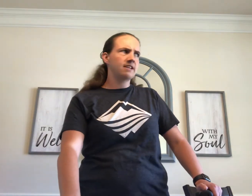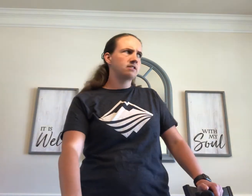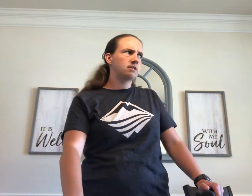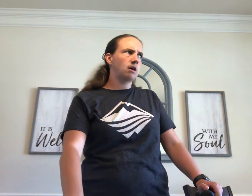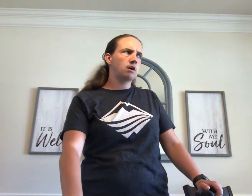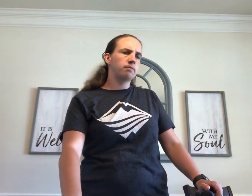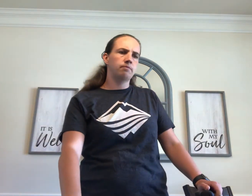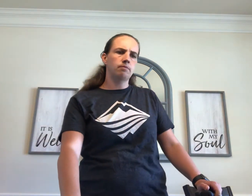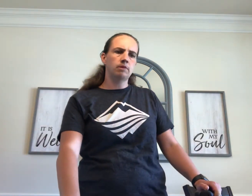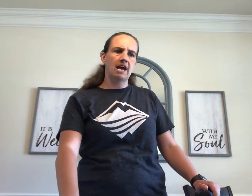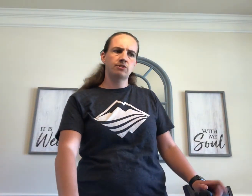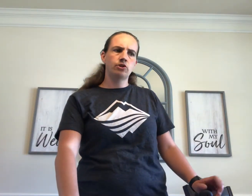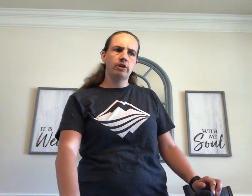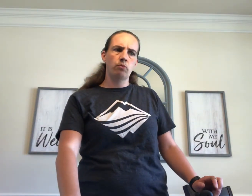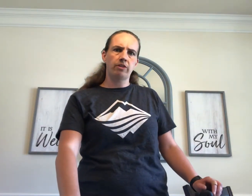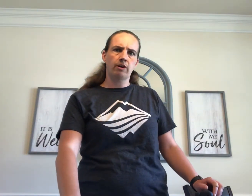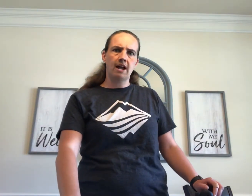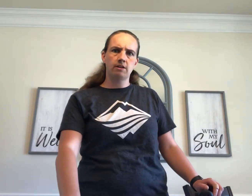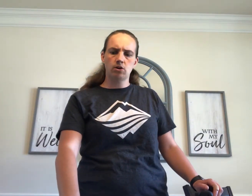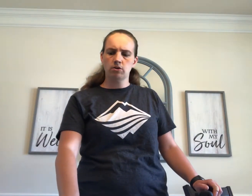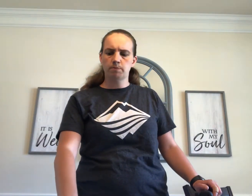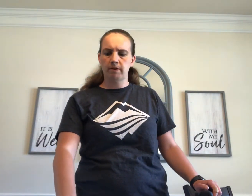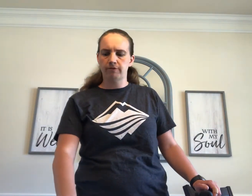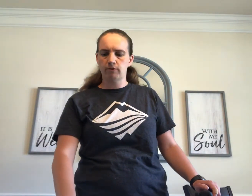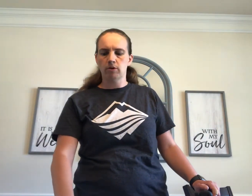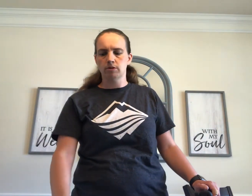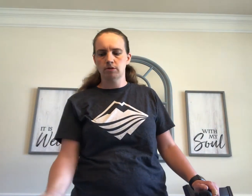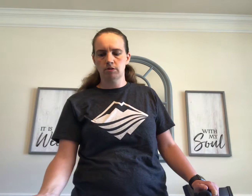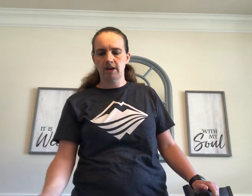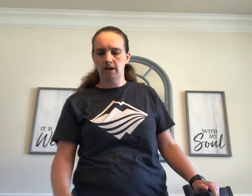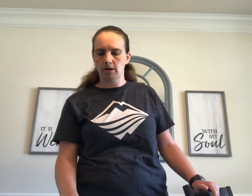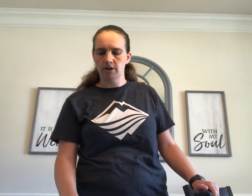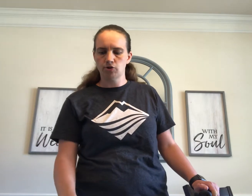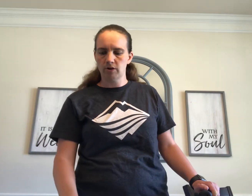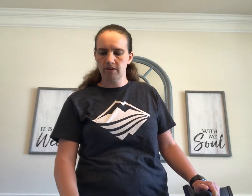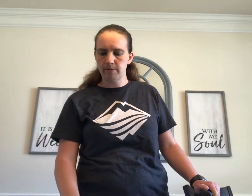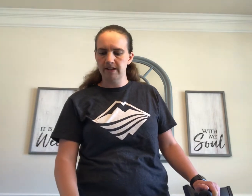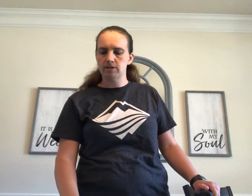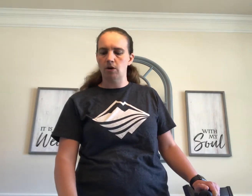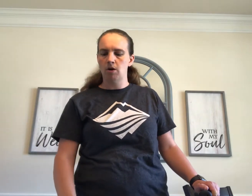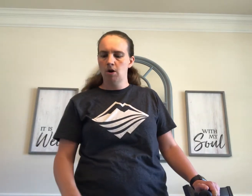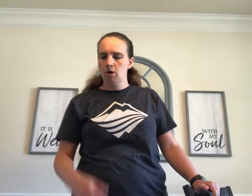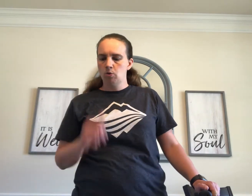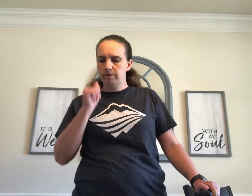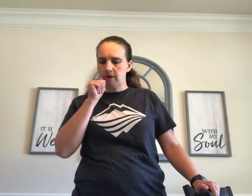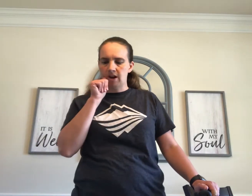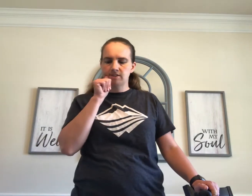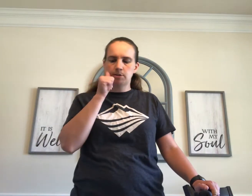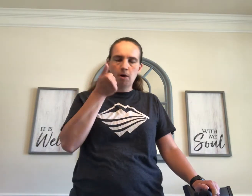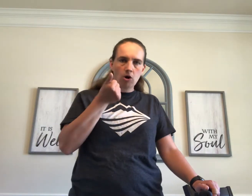this last unit with our calendars, but of course that got cut short a little bit. So we've got